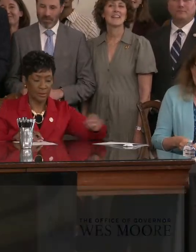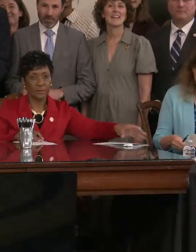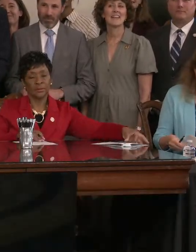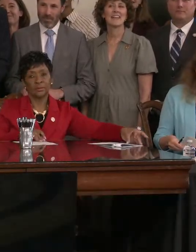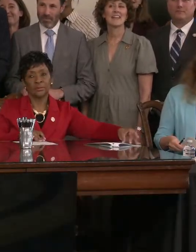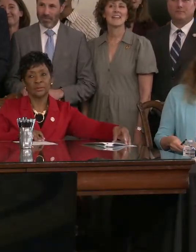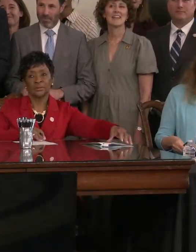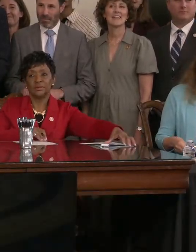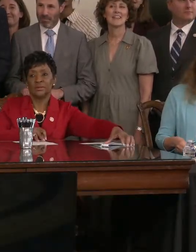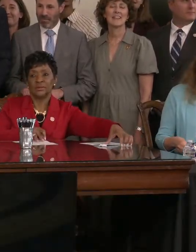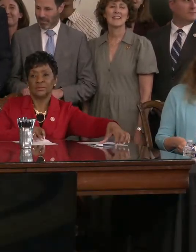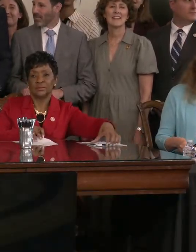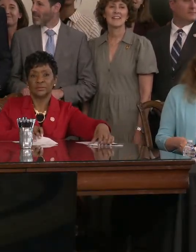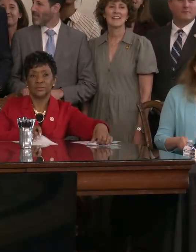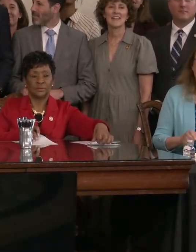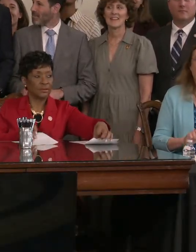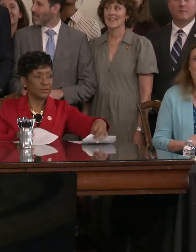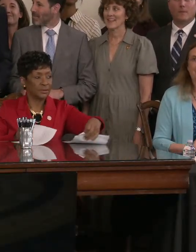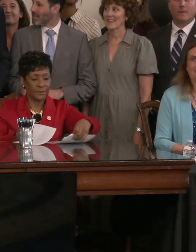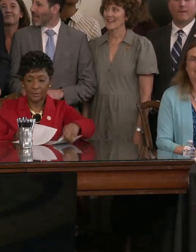So let's put up the capital budget.